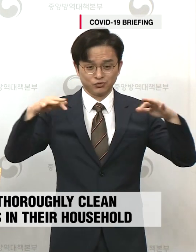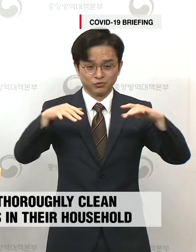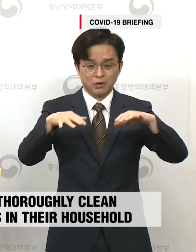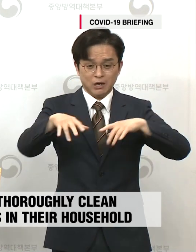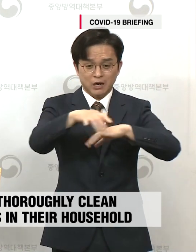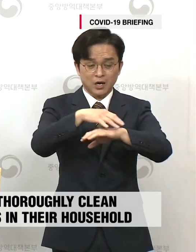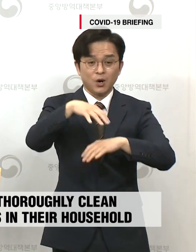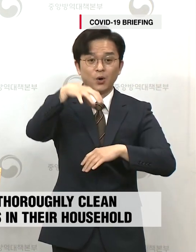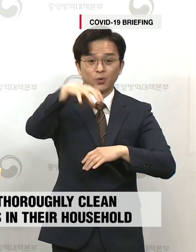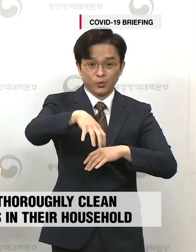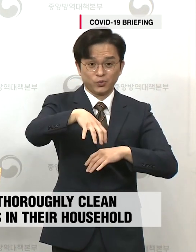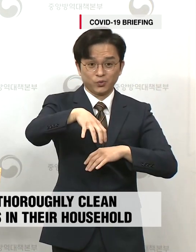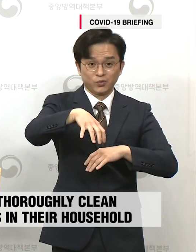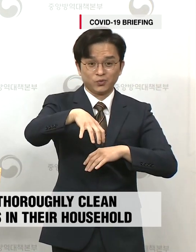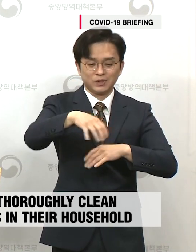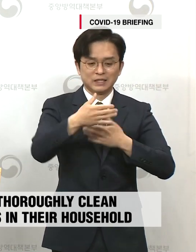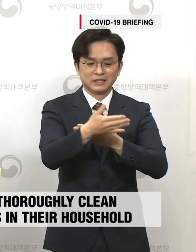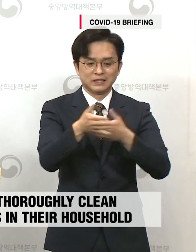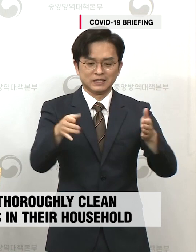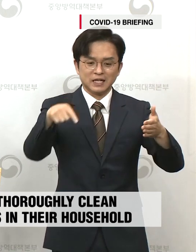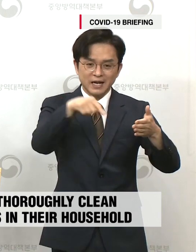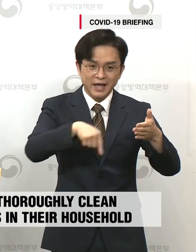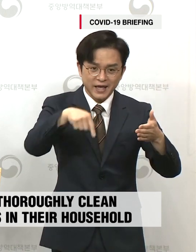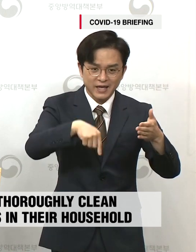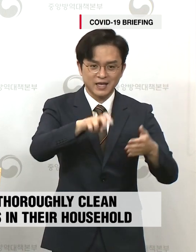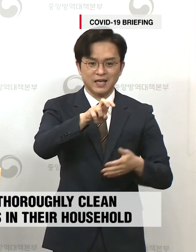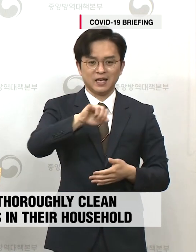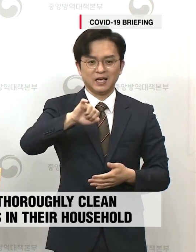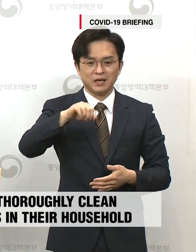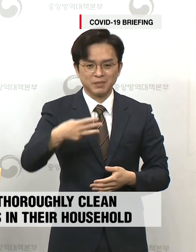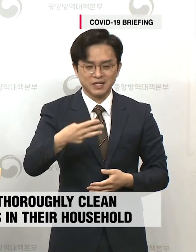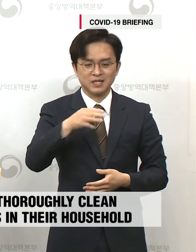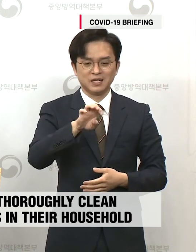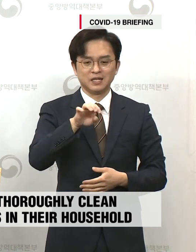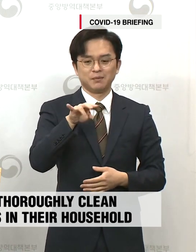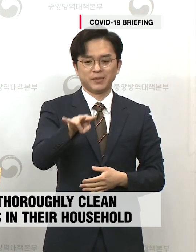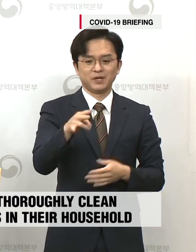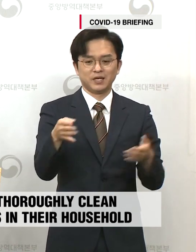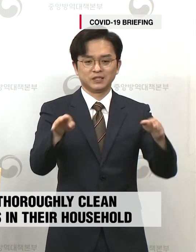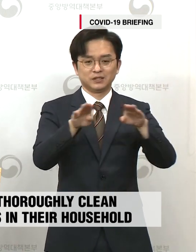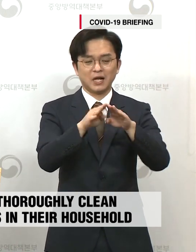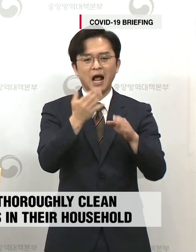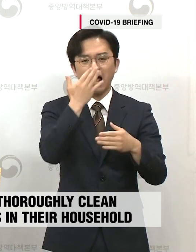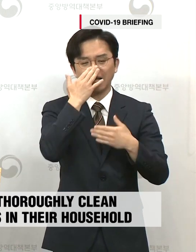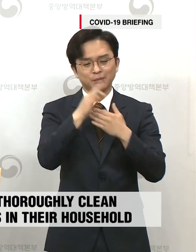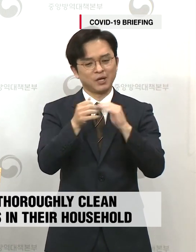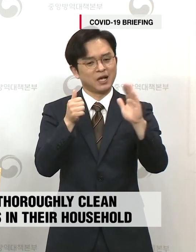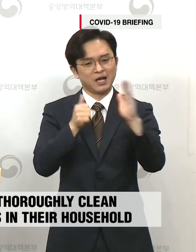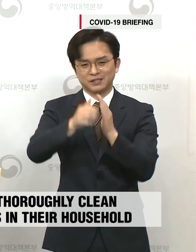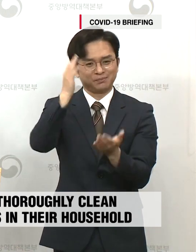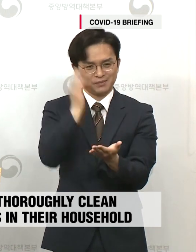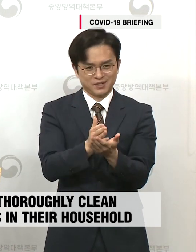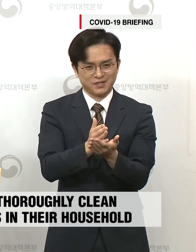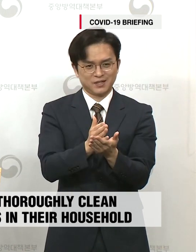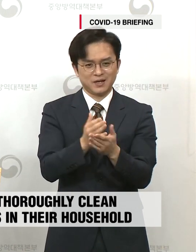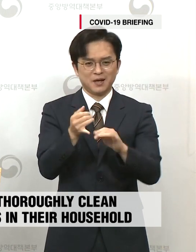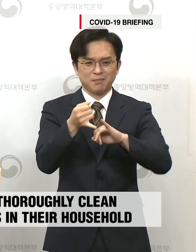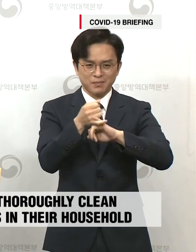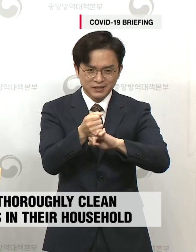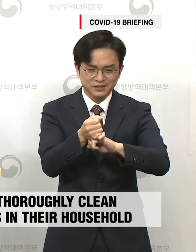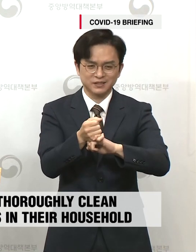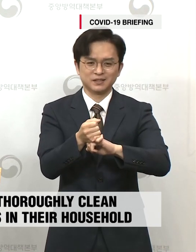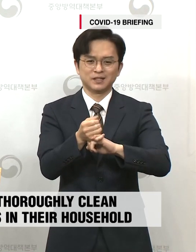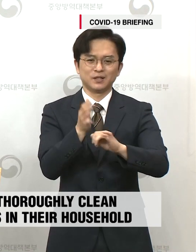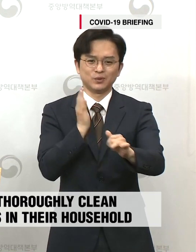have rolled out earlier. And the people also need to refrain from visiting indoor and crowded